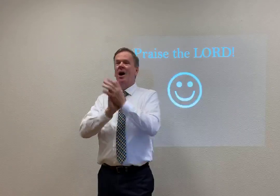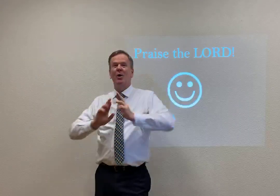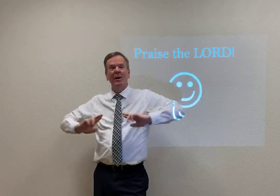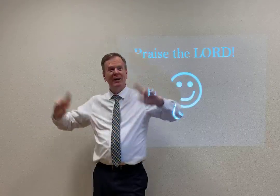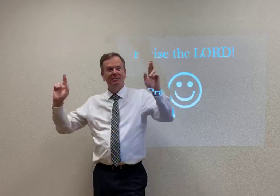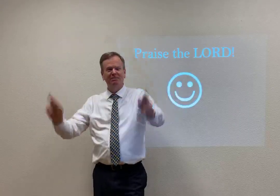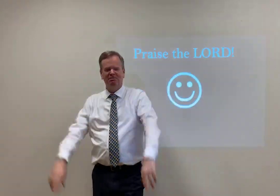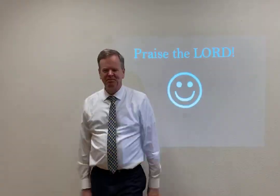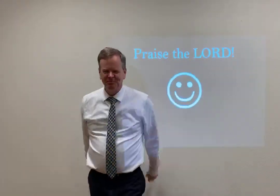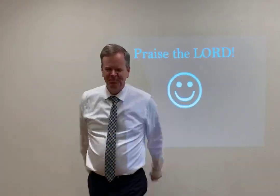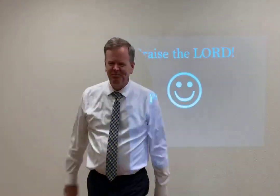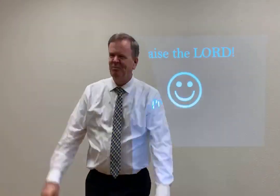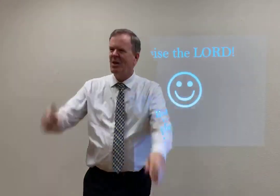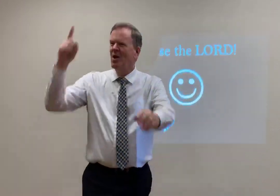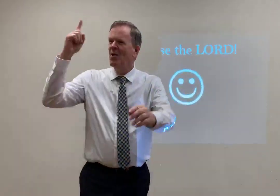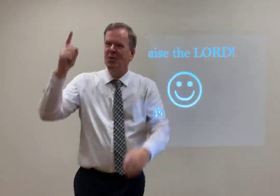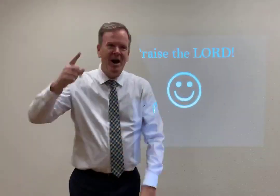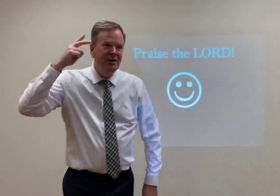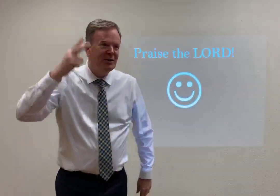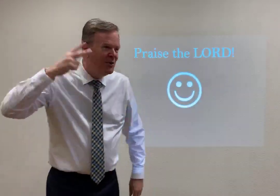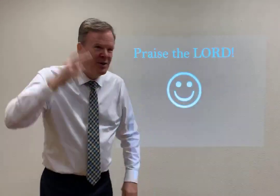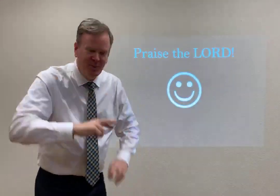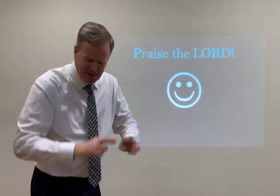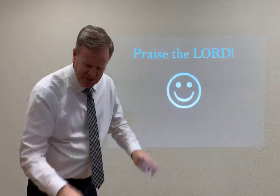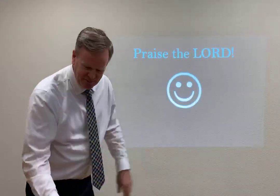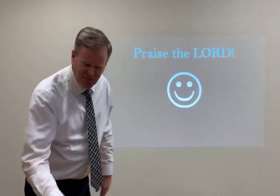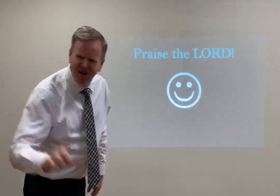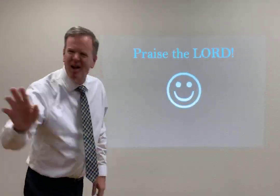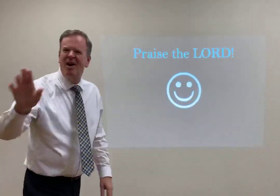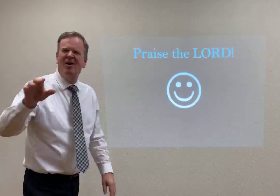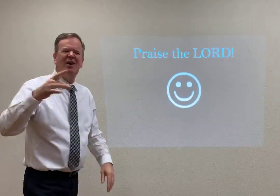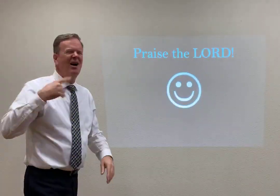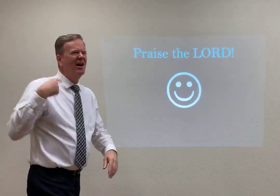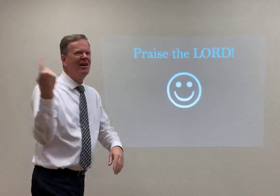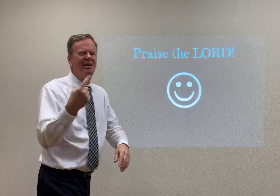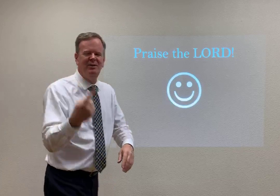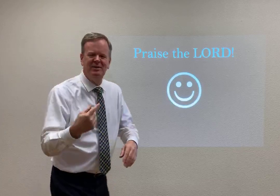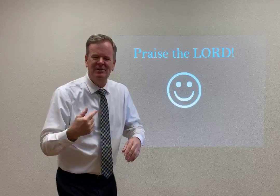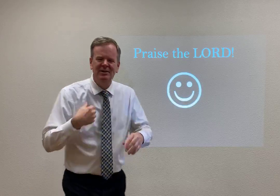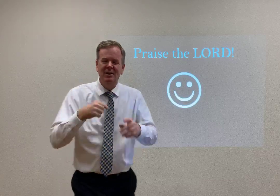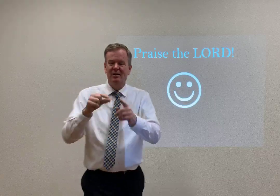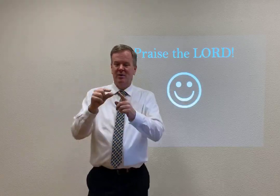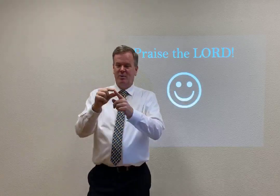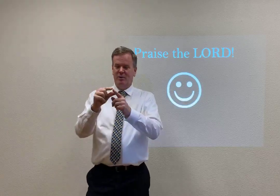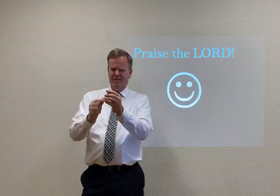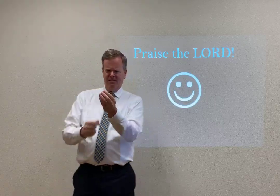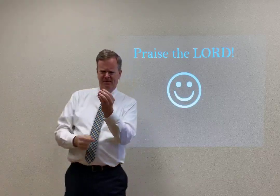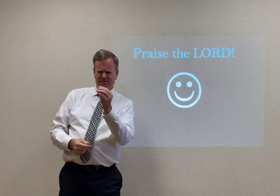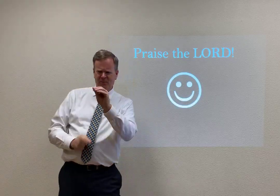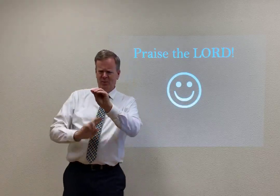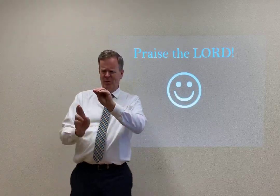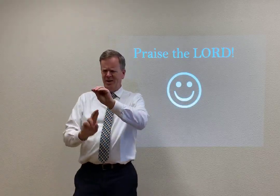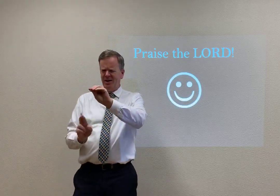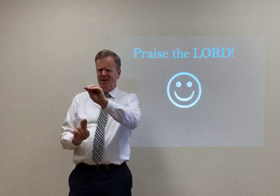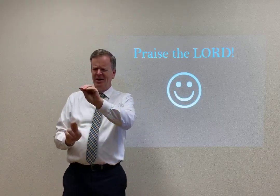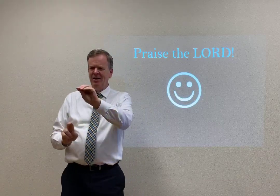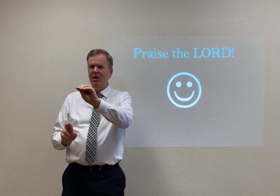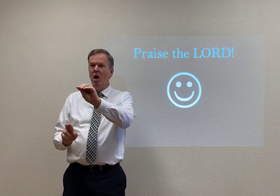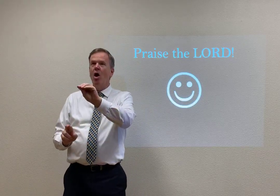Interesting you mentioned that. Are you ready? 1, 2, 3, let's go. Oh, before I start here, every time I get